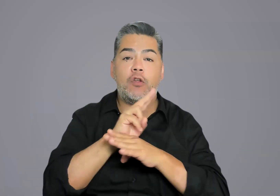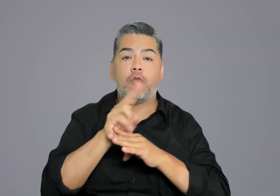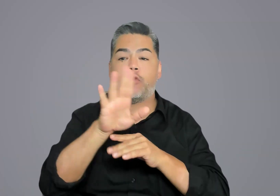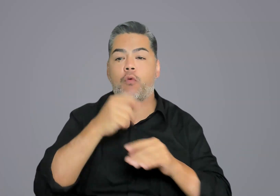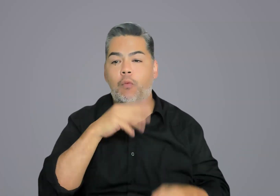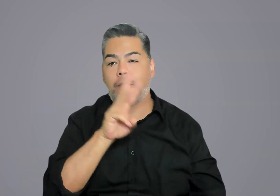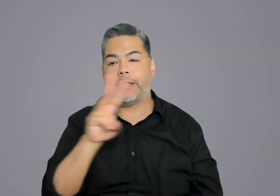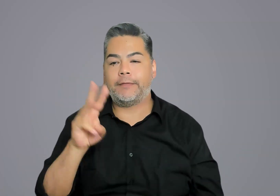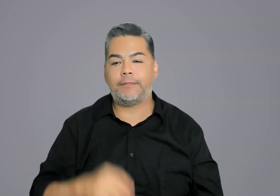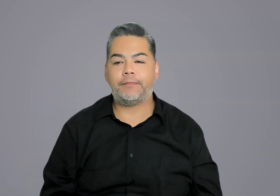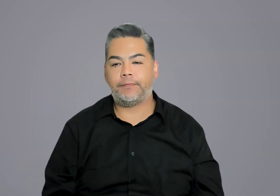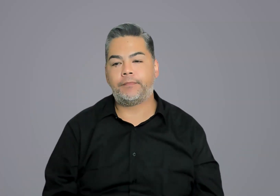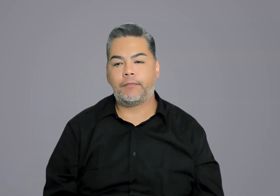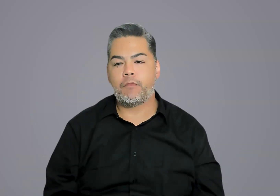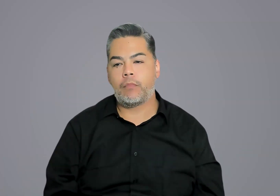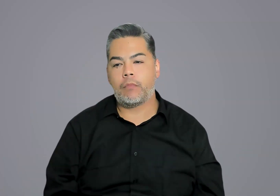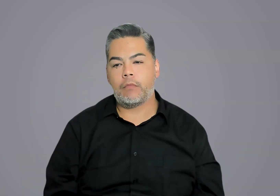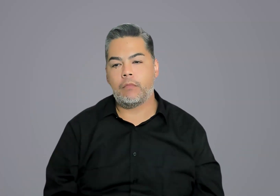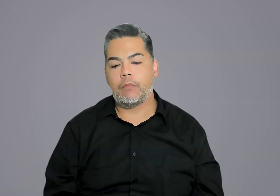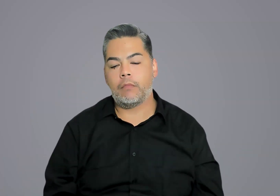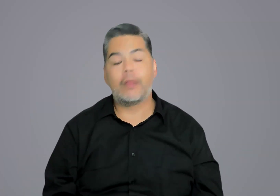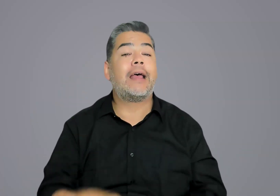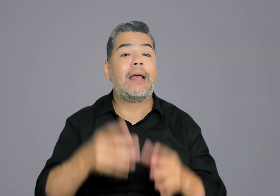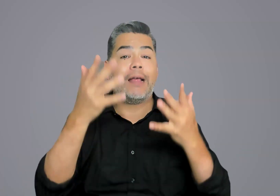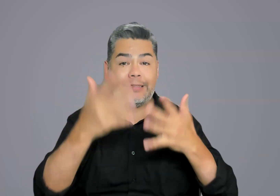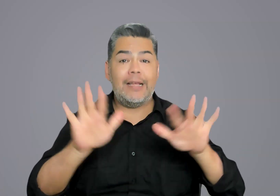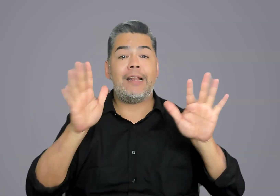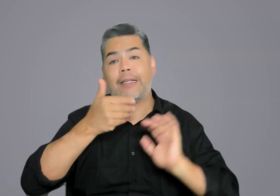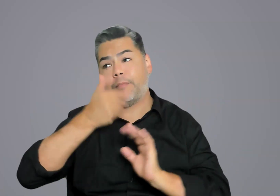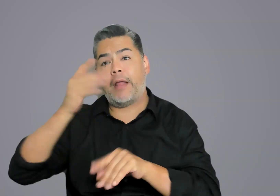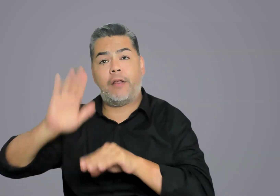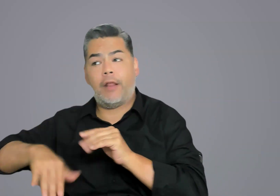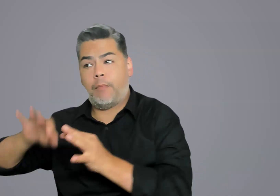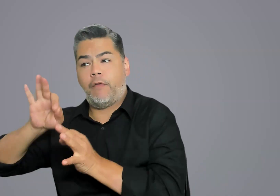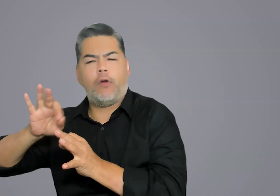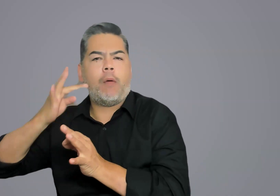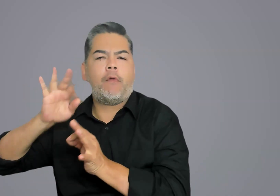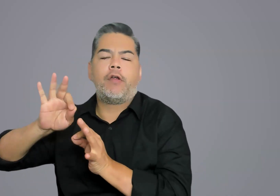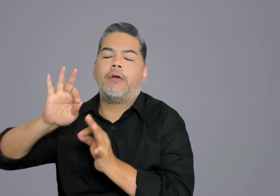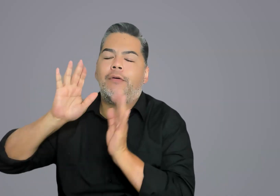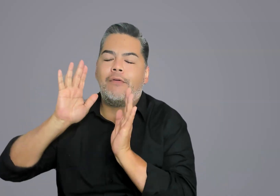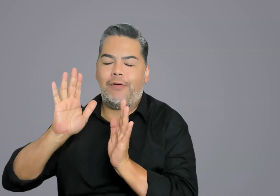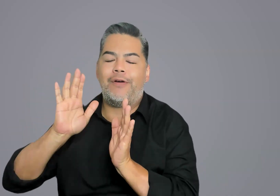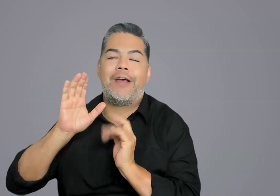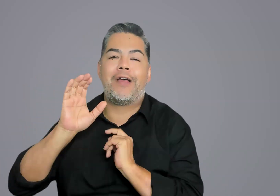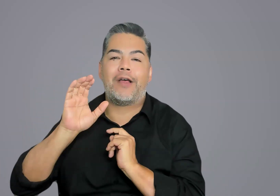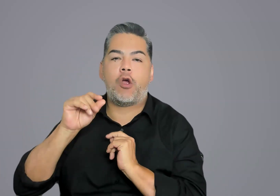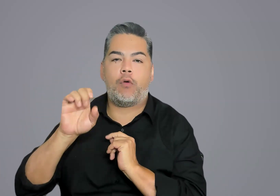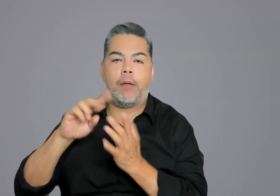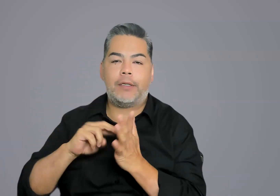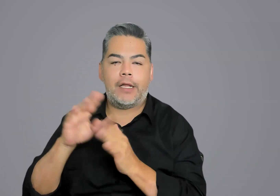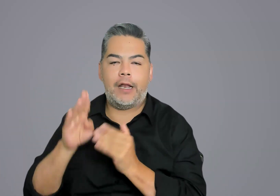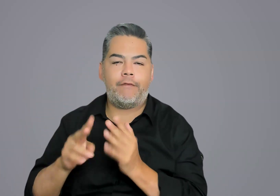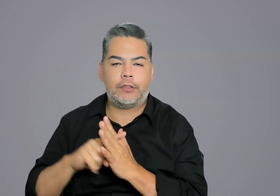So done is better than perfect because perfect is often just code for never starting.